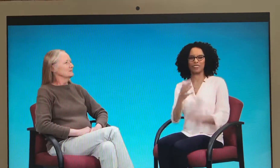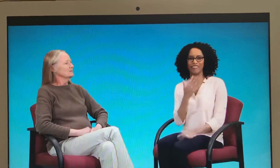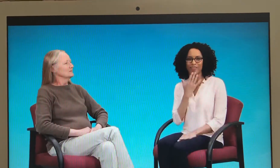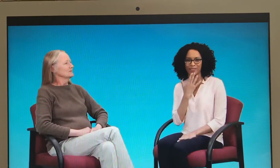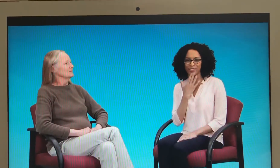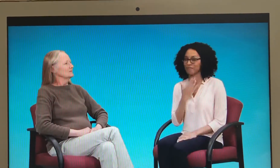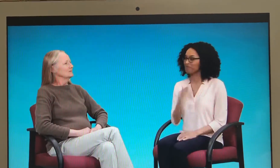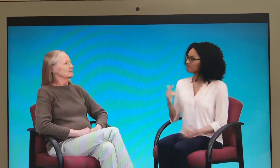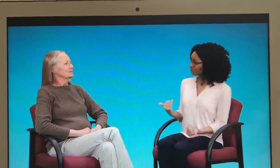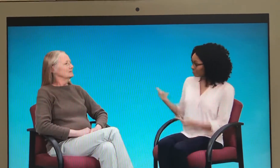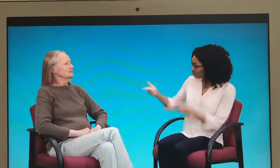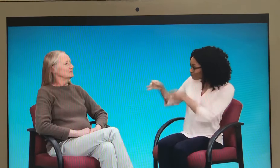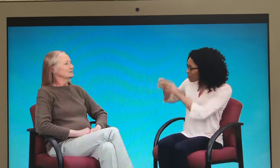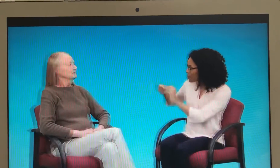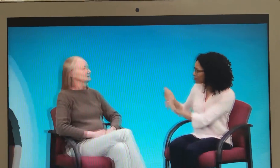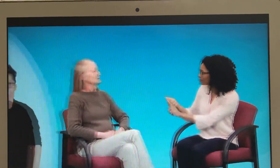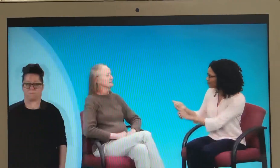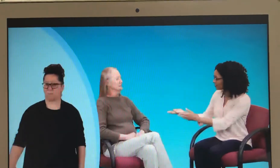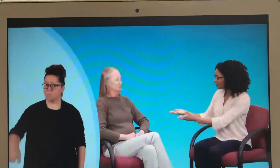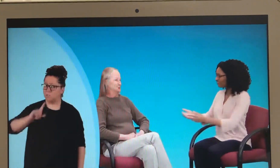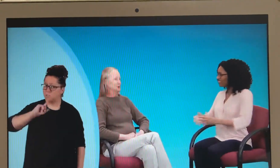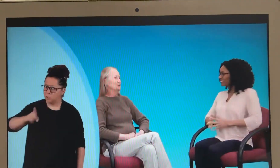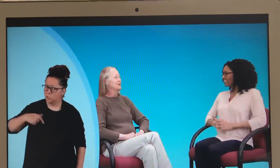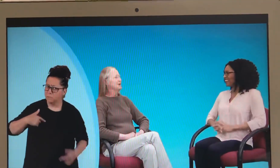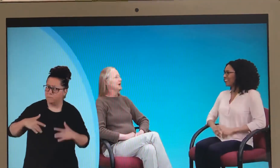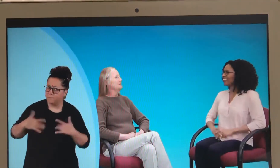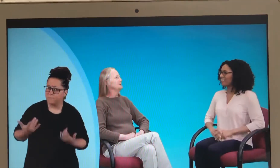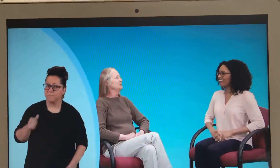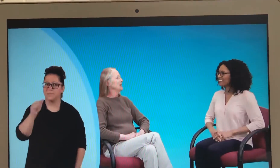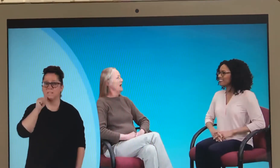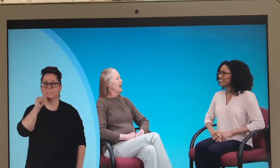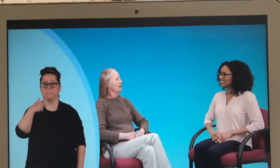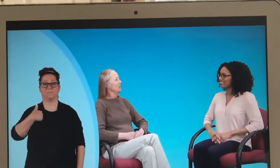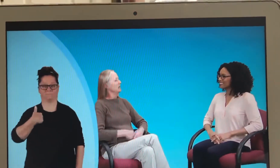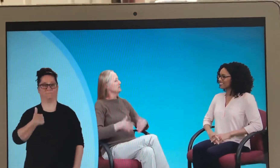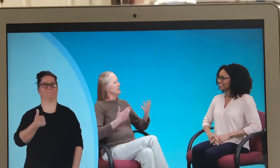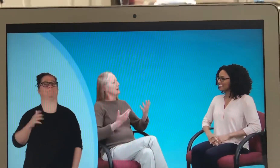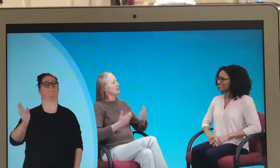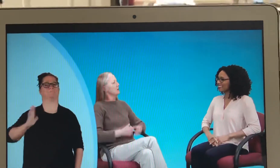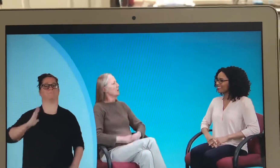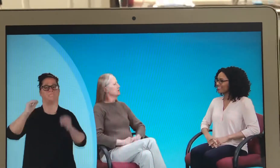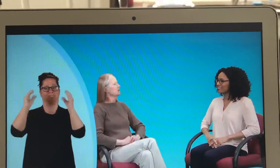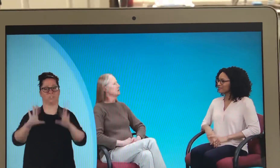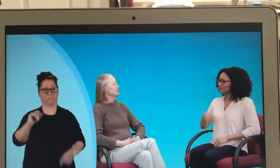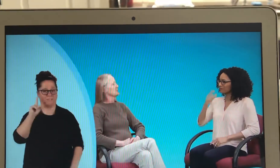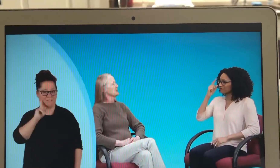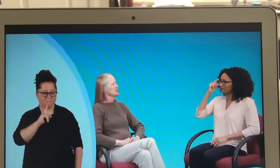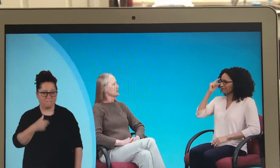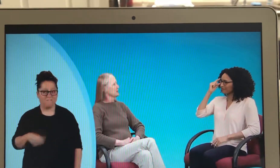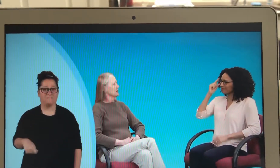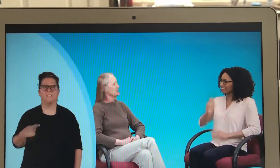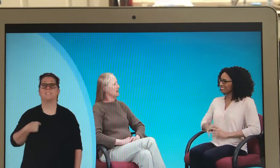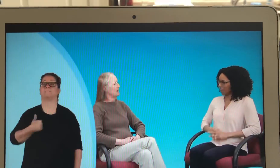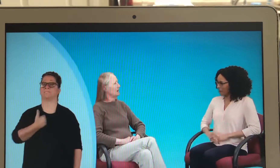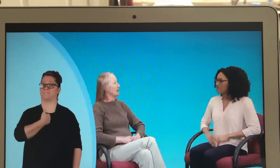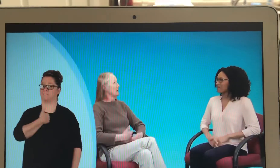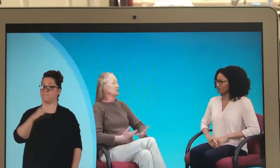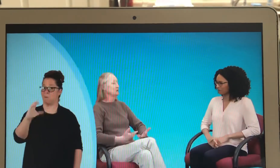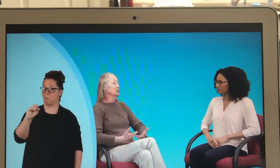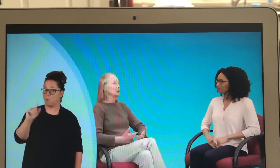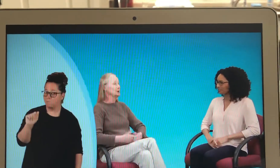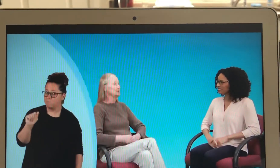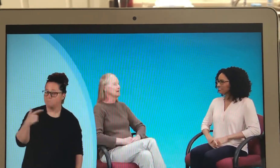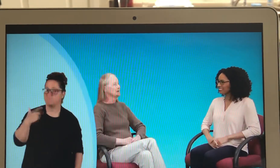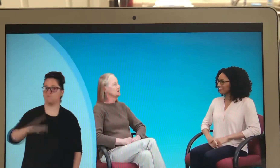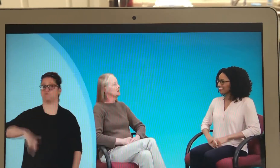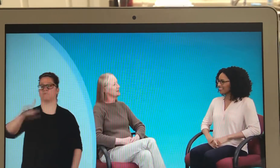focus today is deaf students with color. So thank you. Awesome. Thank you, Andrea. So I used to also be a teacher for